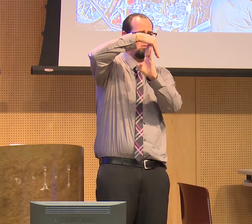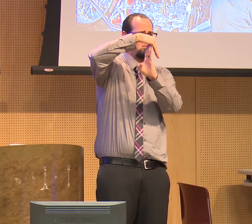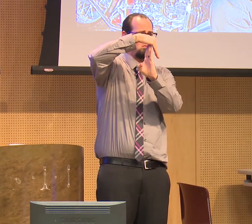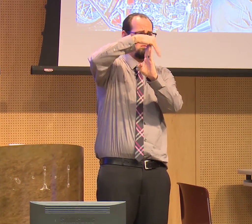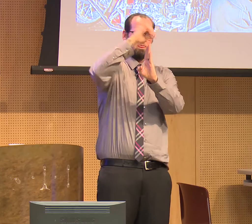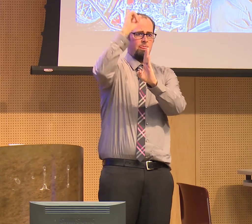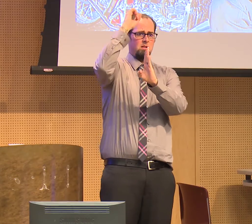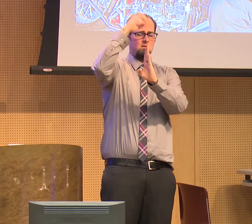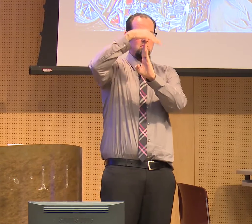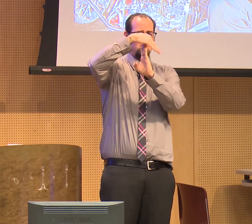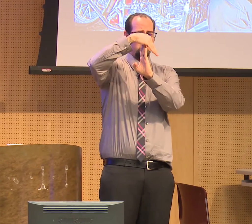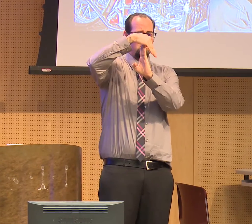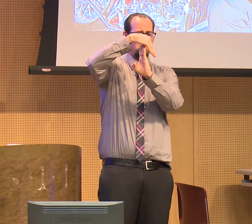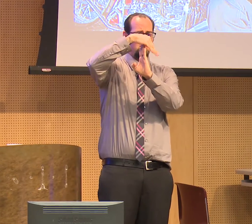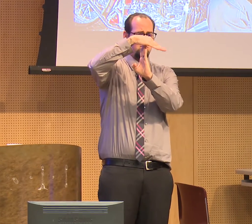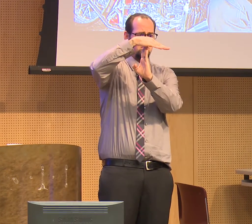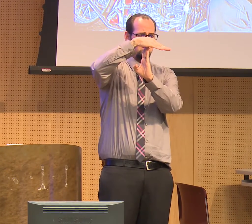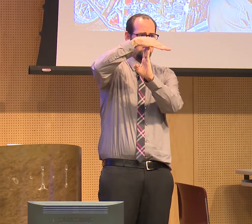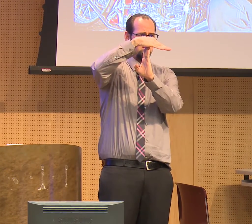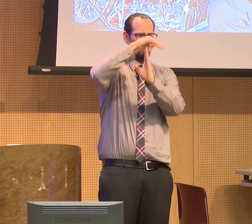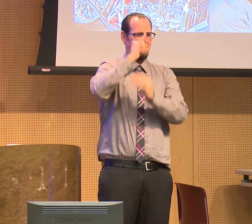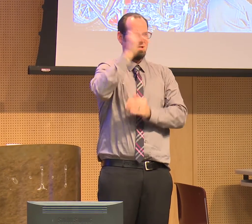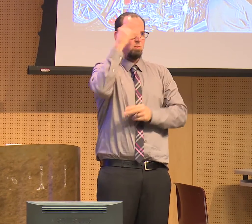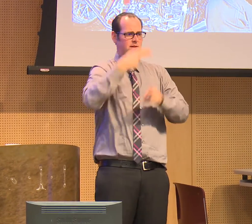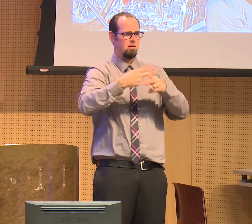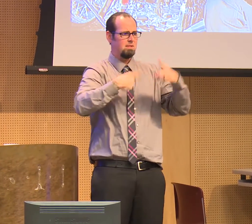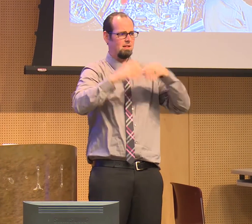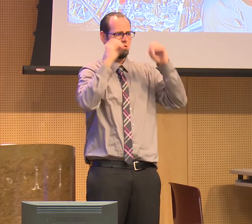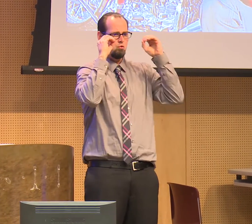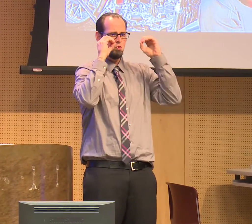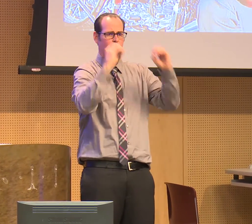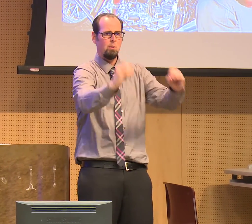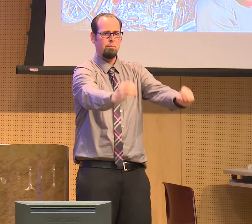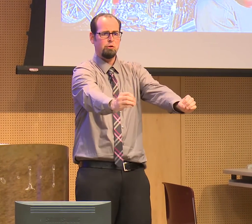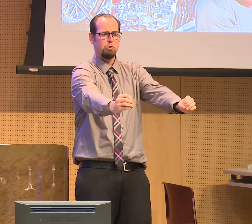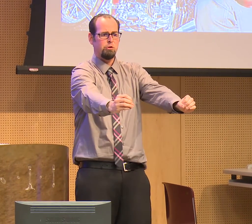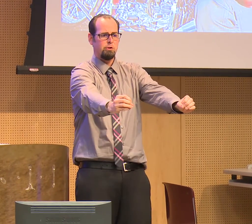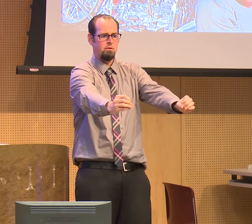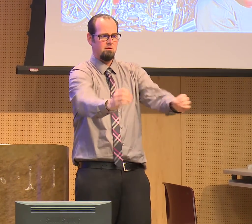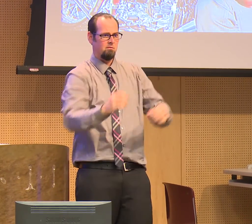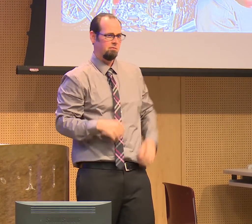motorcycles. Not the regular motorcycles. These were more low riders.